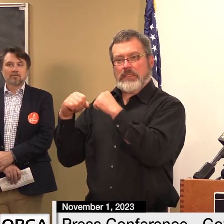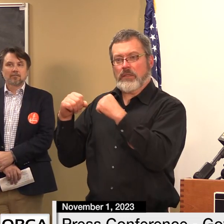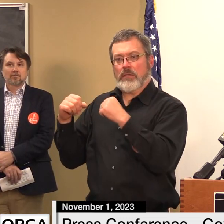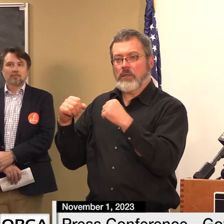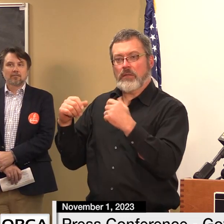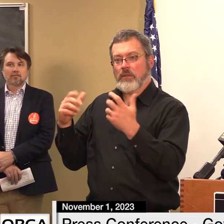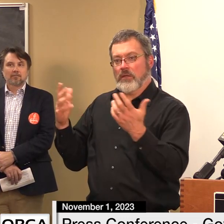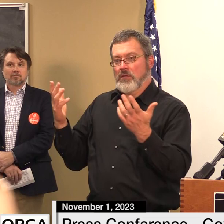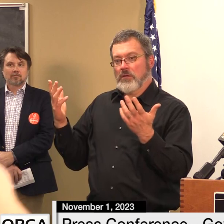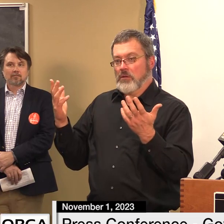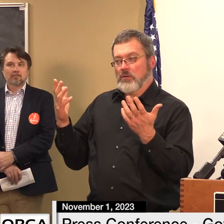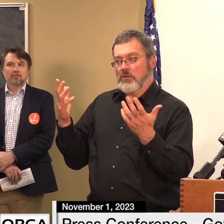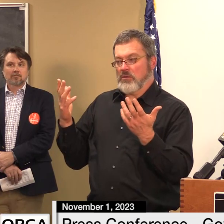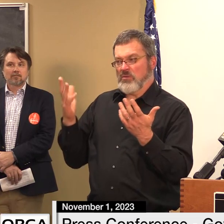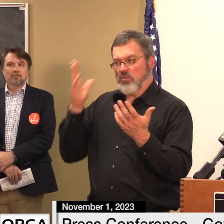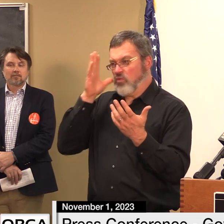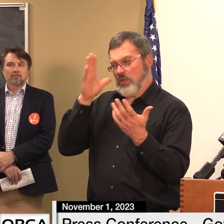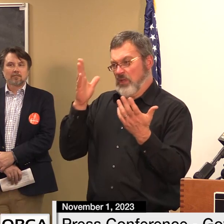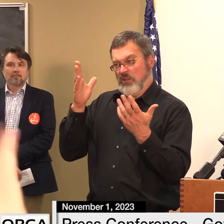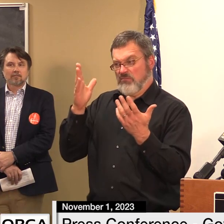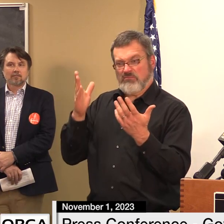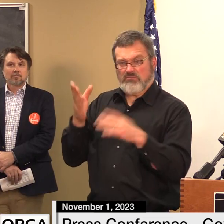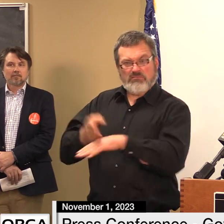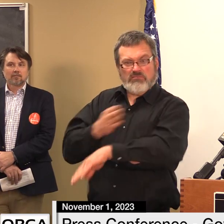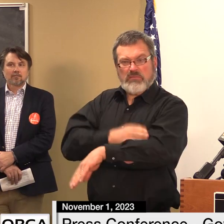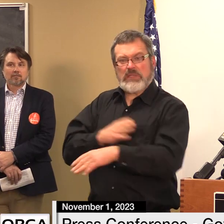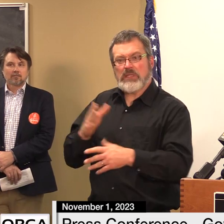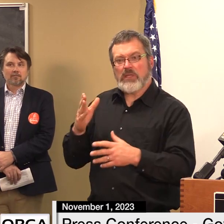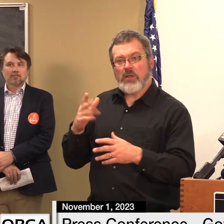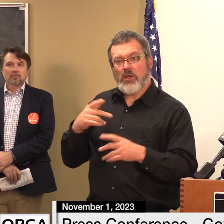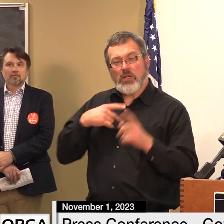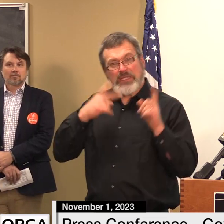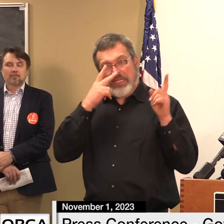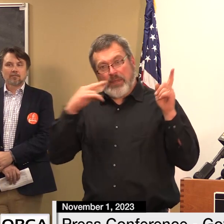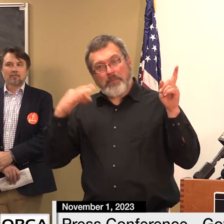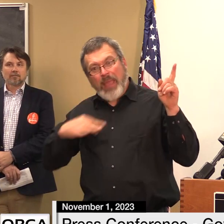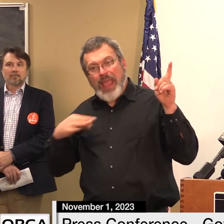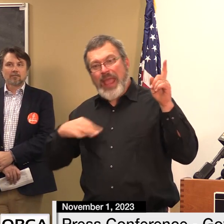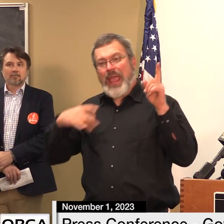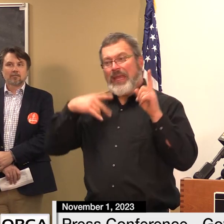state at this point in time. We've seen it in Maine, New Hampshire, Vermont,